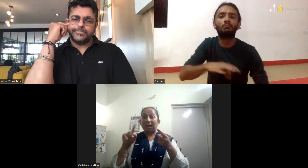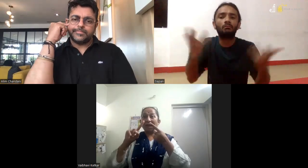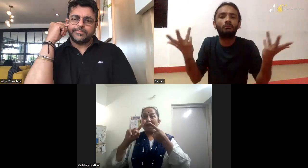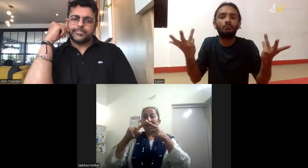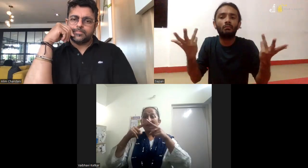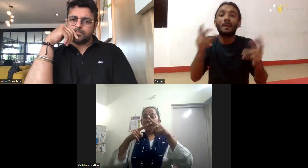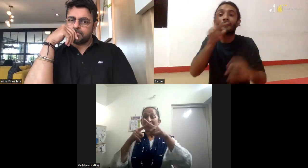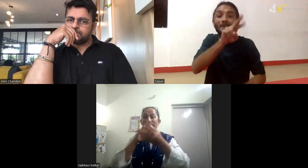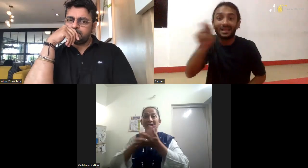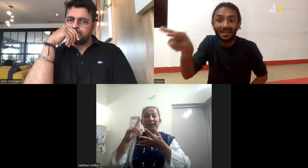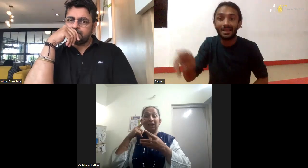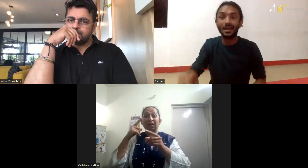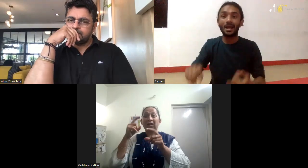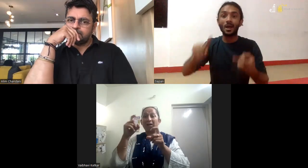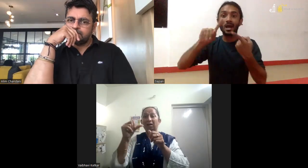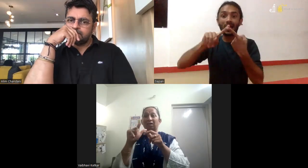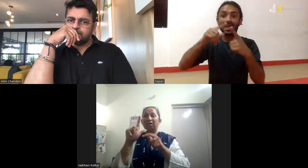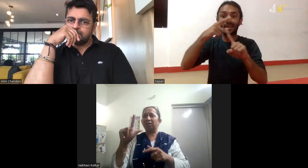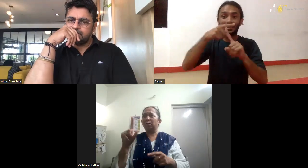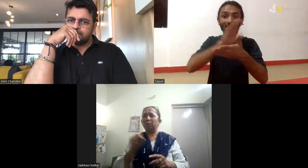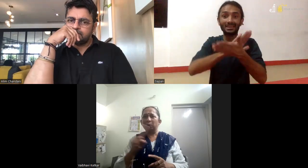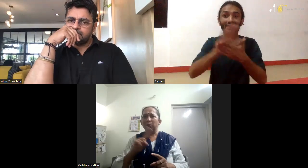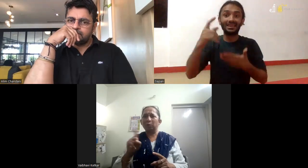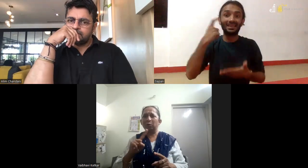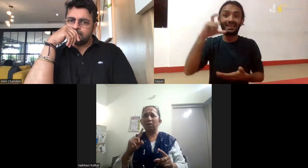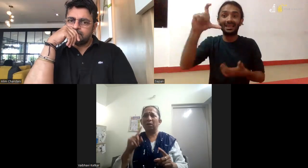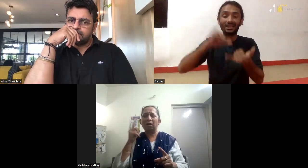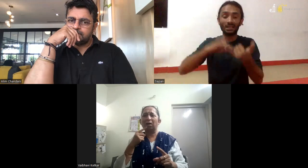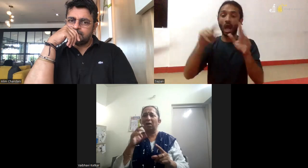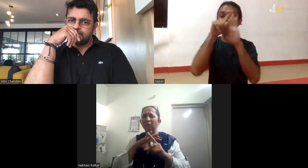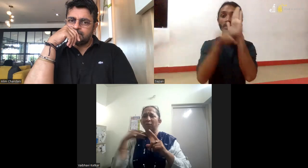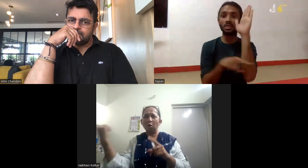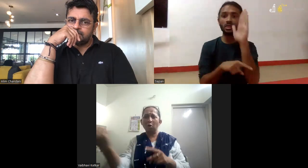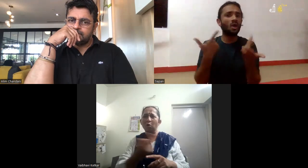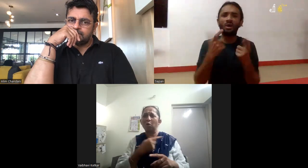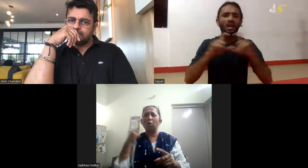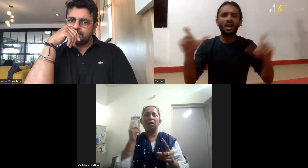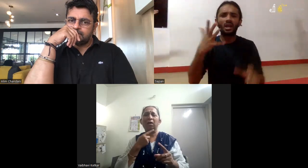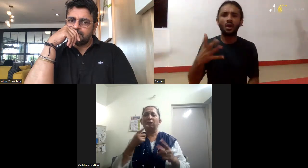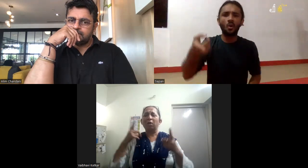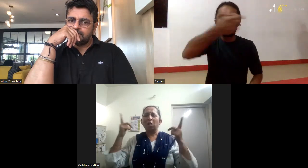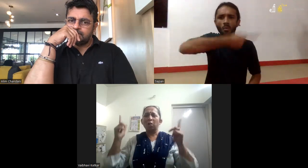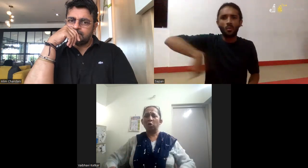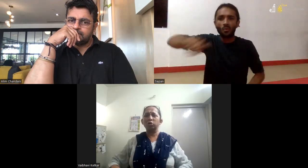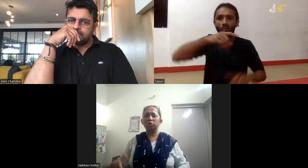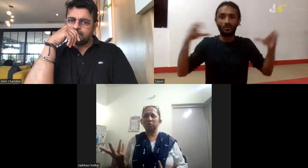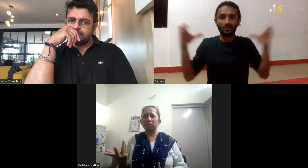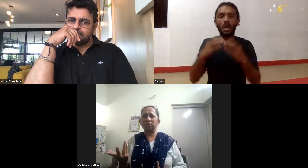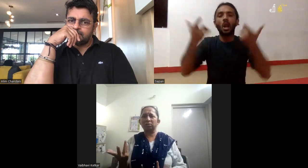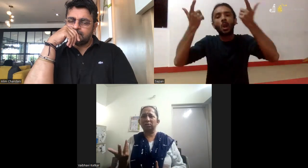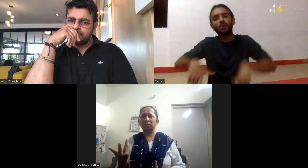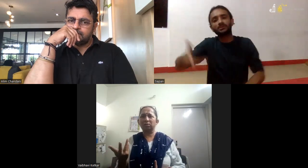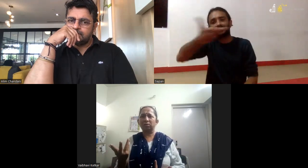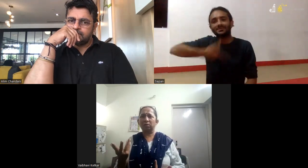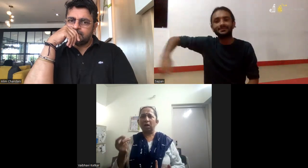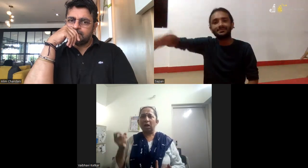of the things. It will make a impact, a bigger impact. So here a million, they are planning